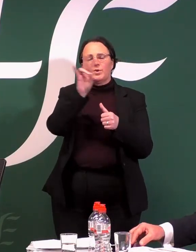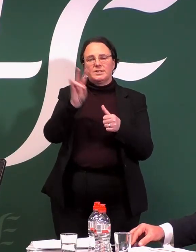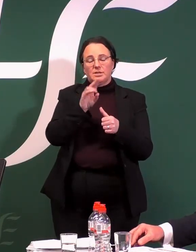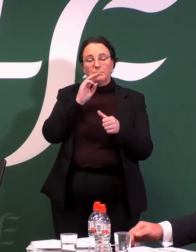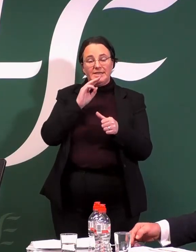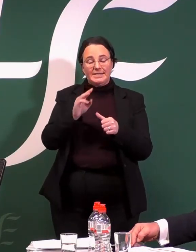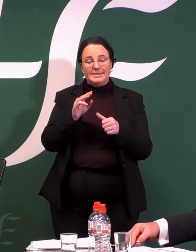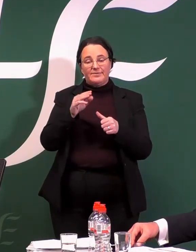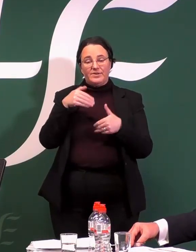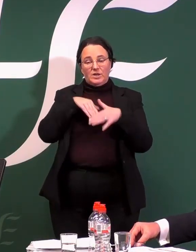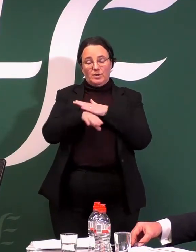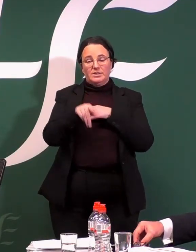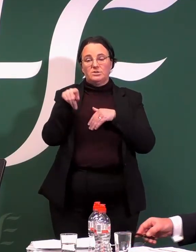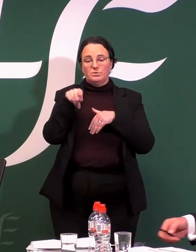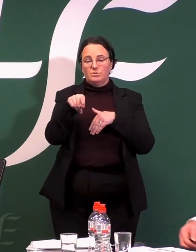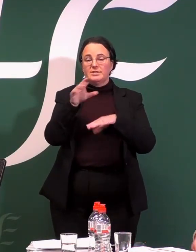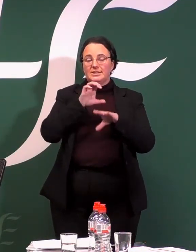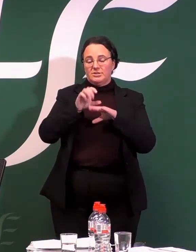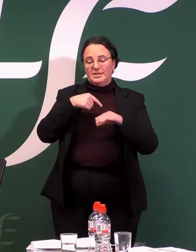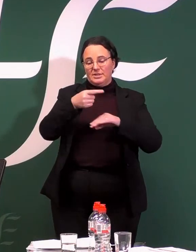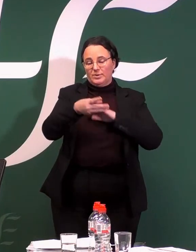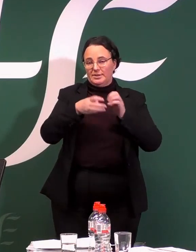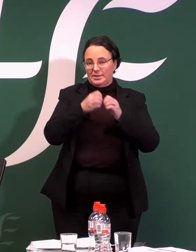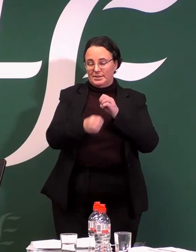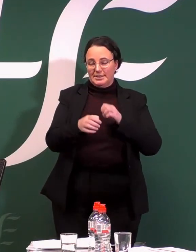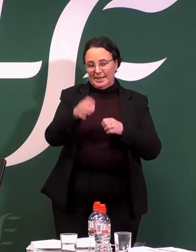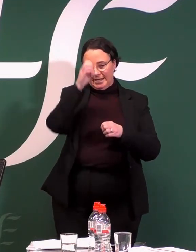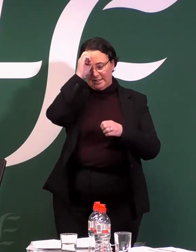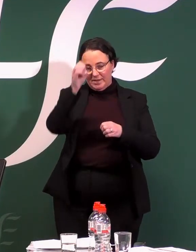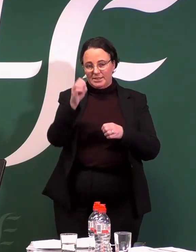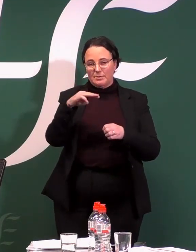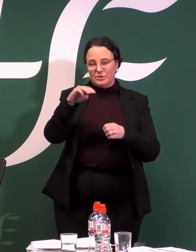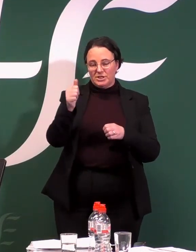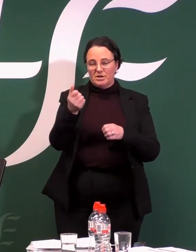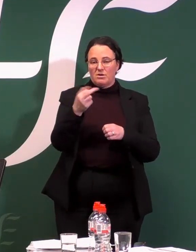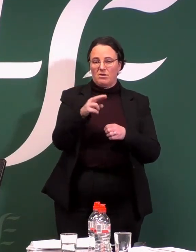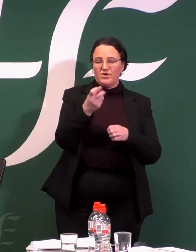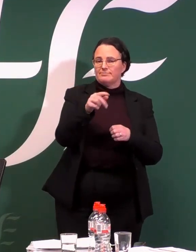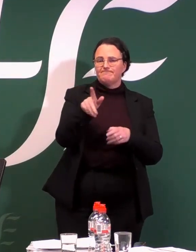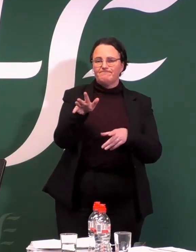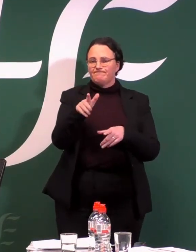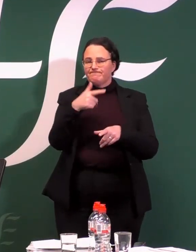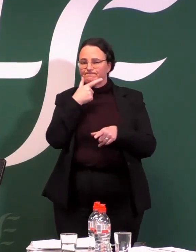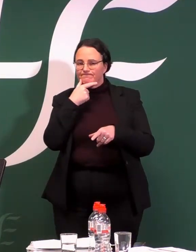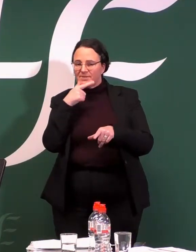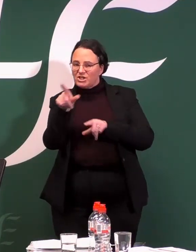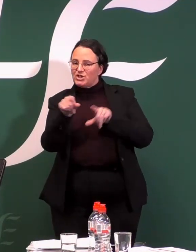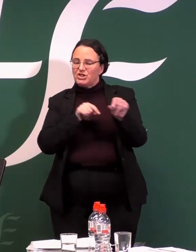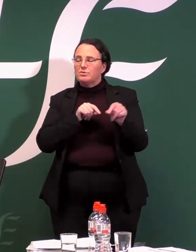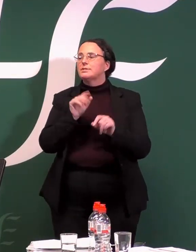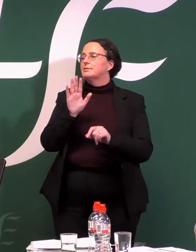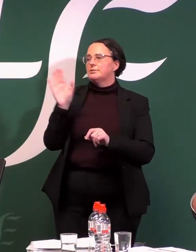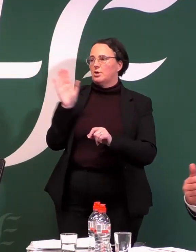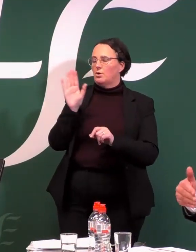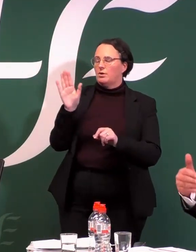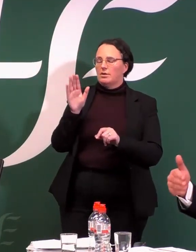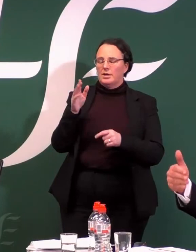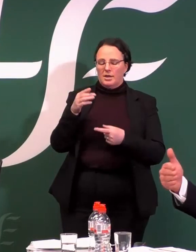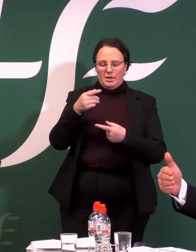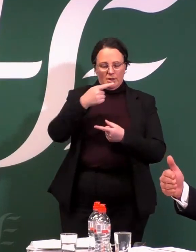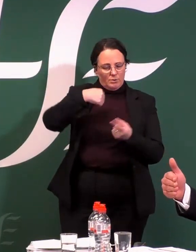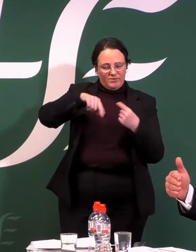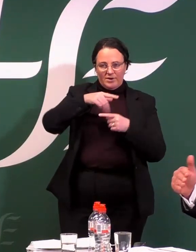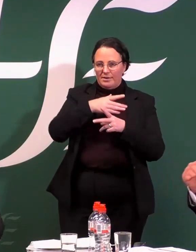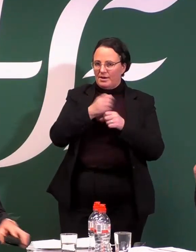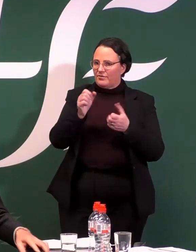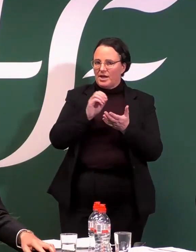they should expect either Moderna or Pfizer, and there's no option to choose, is there? For just to be clear, I suppose we've never had